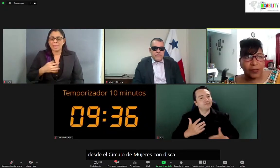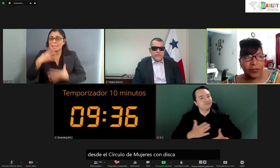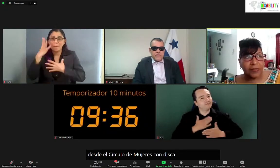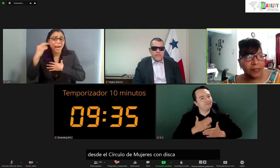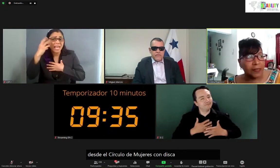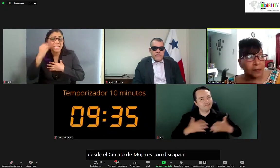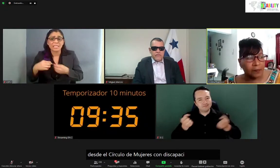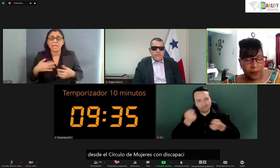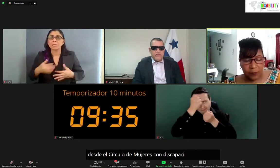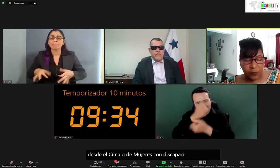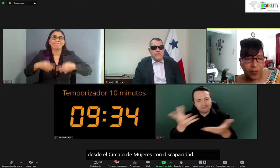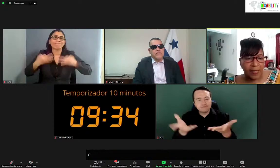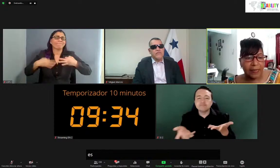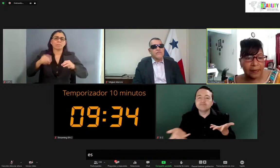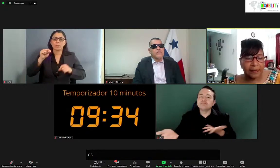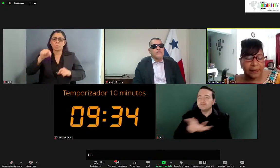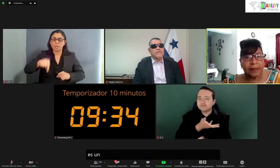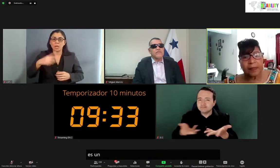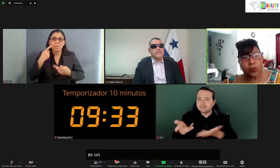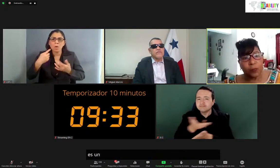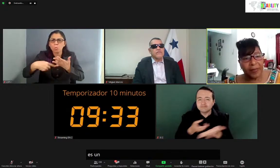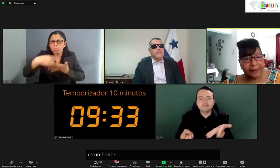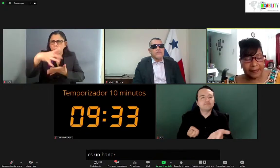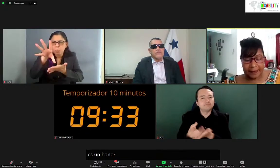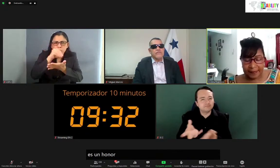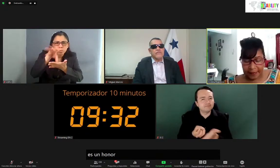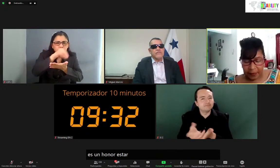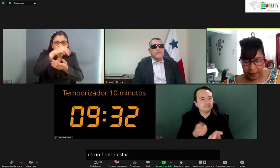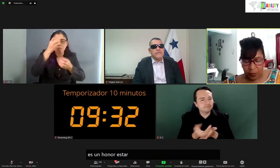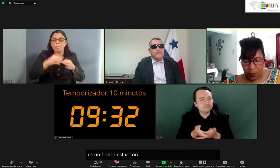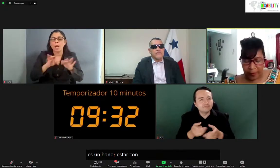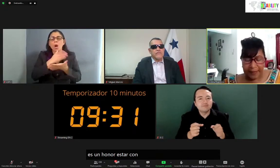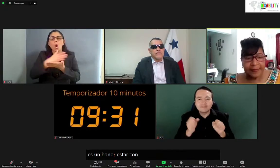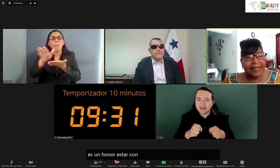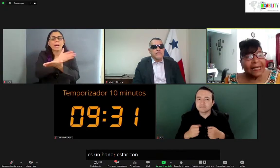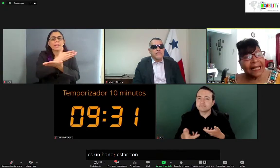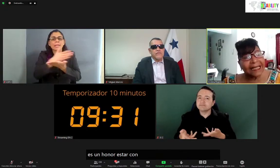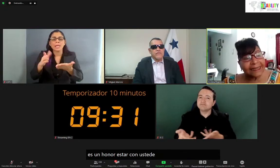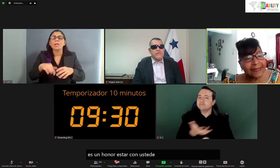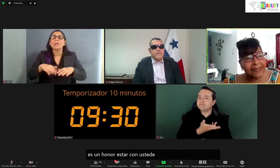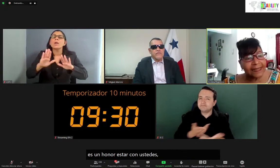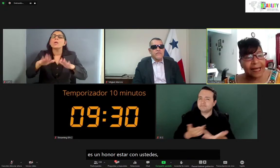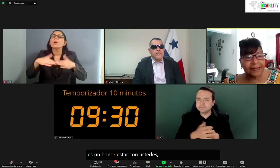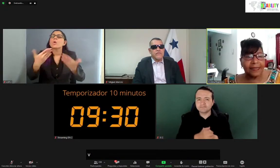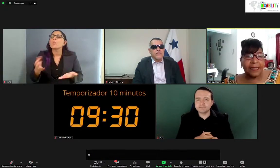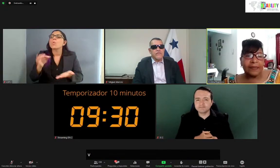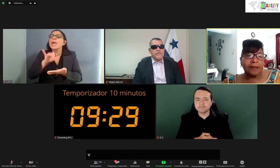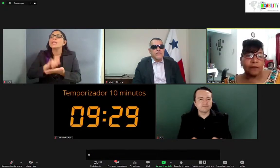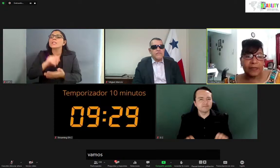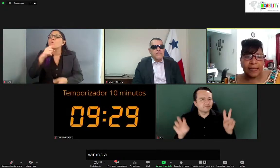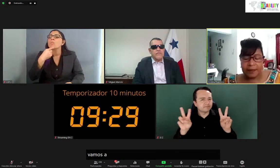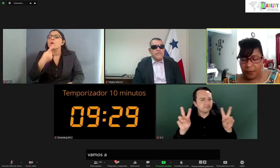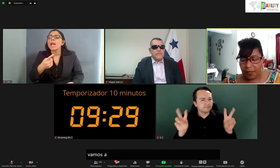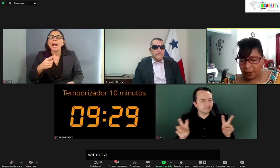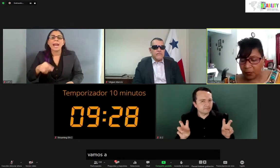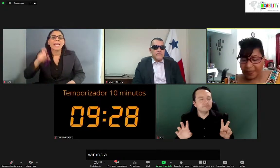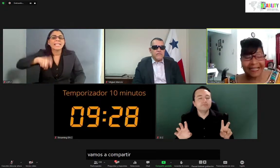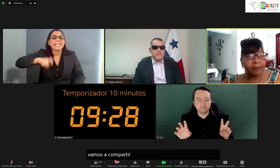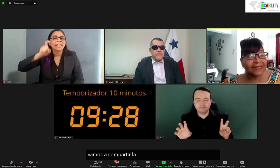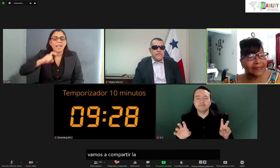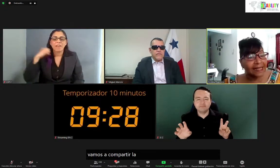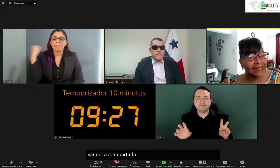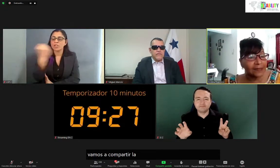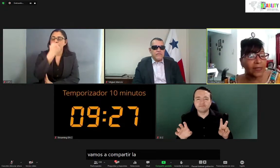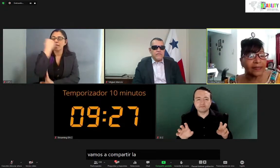me to share with you these aspects that we're going to share such as the need